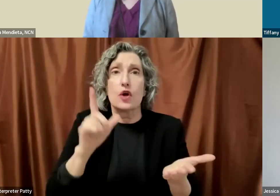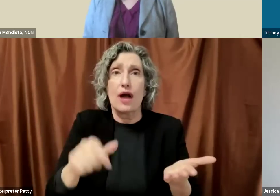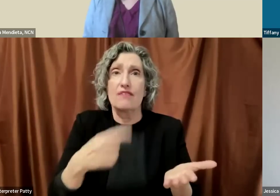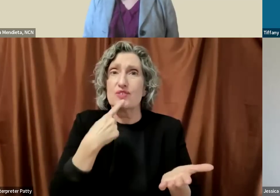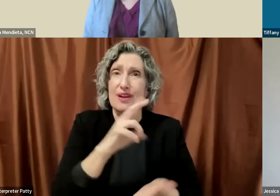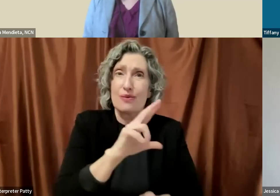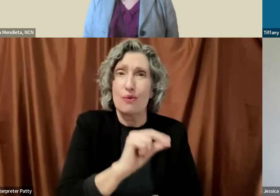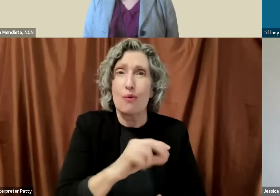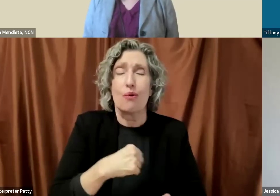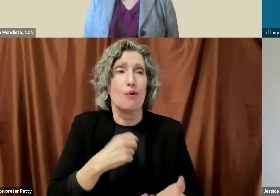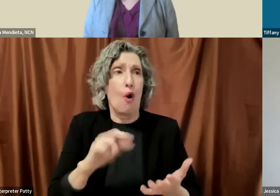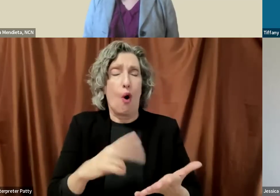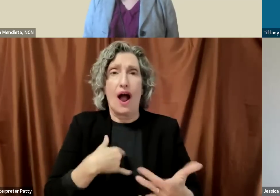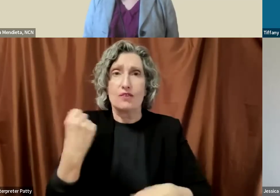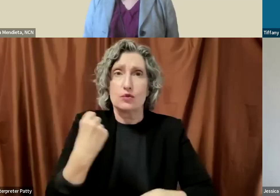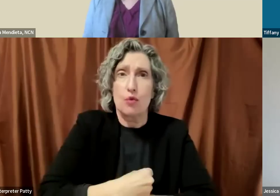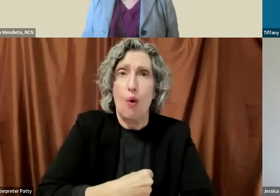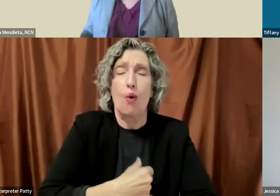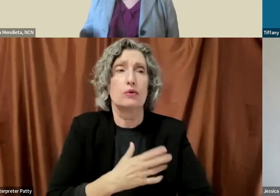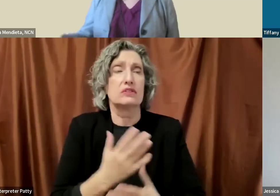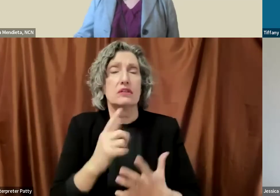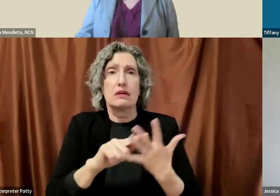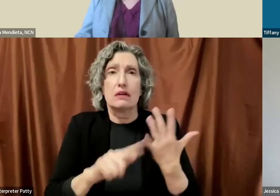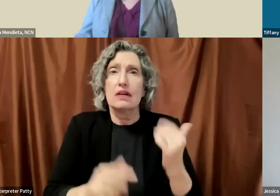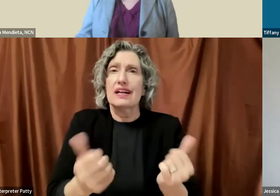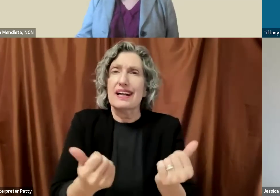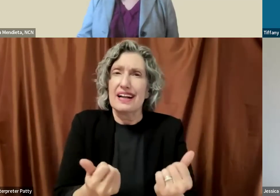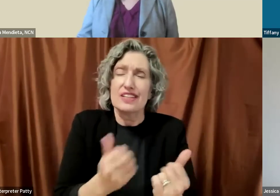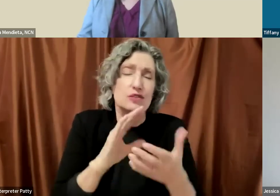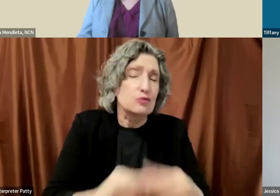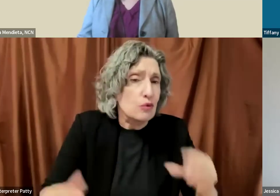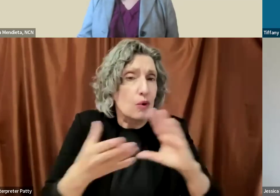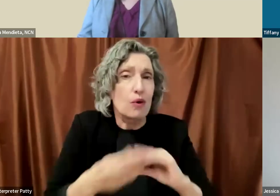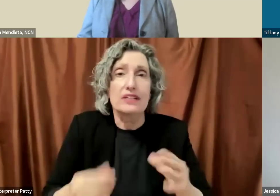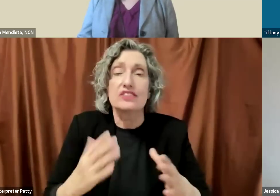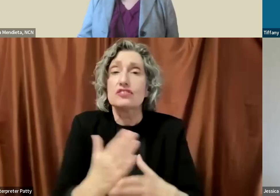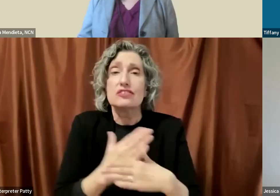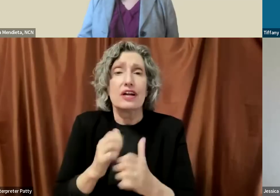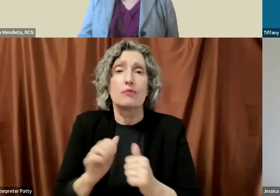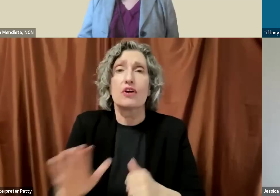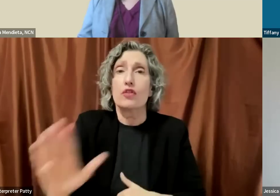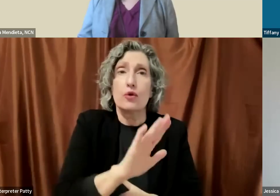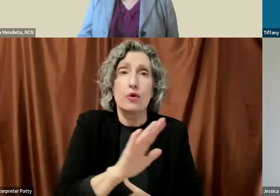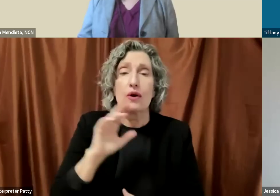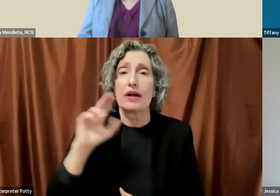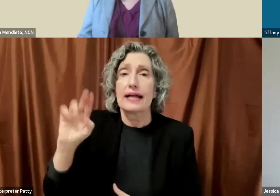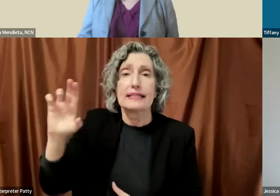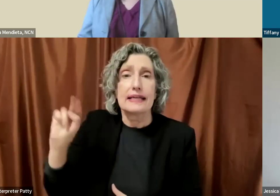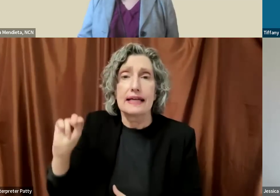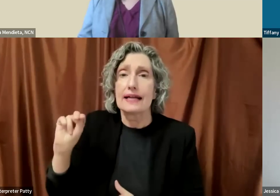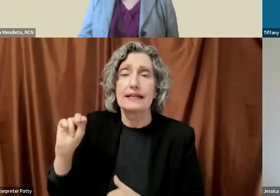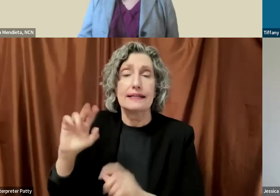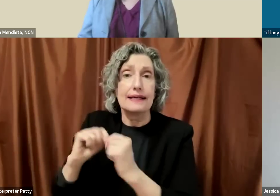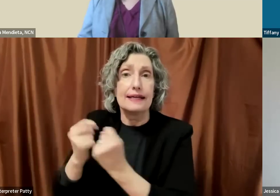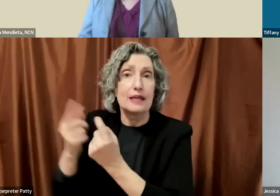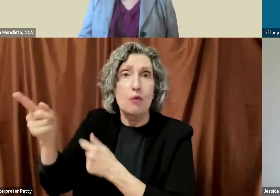a variety of sectors. And so sharing that story with the NCN team, sharing